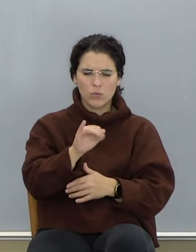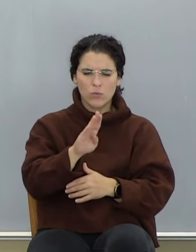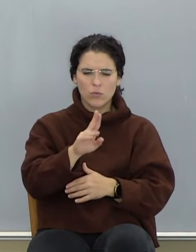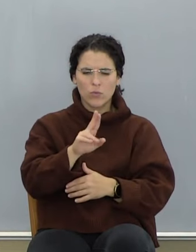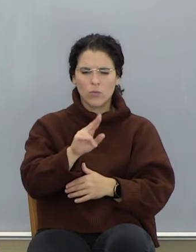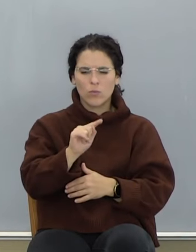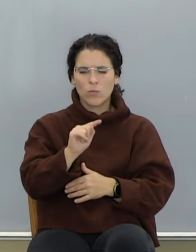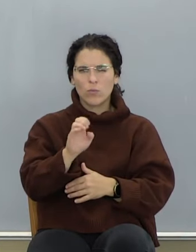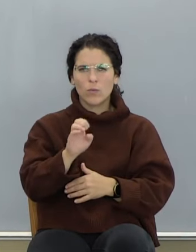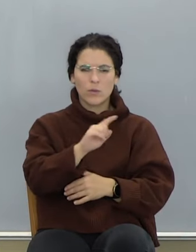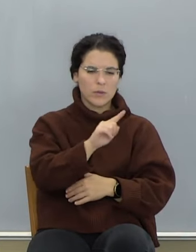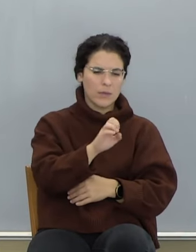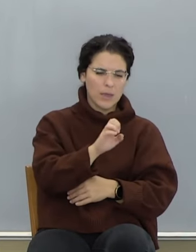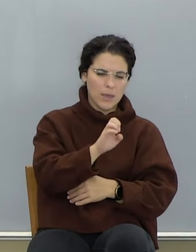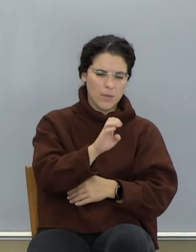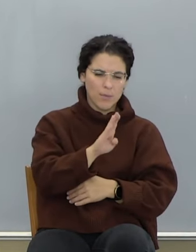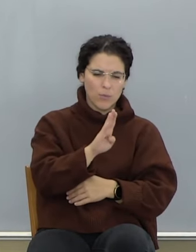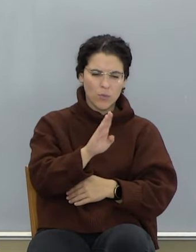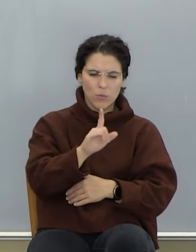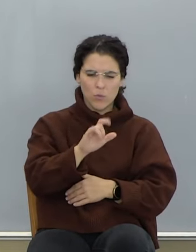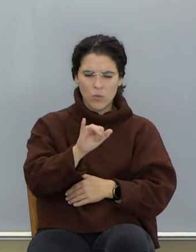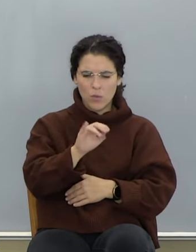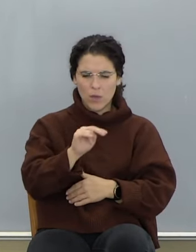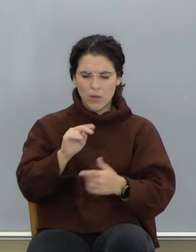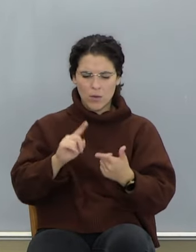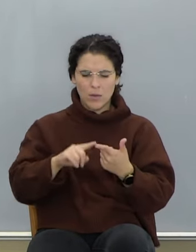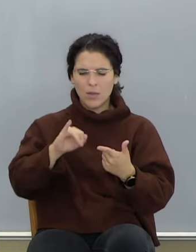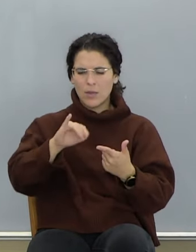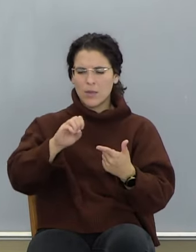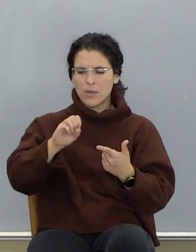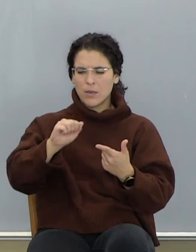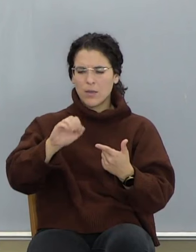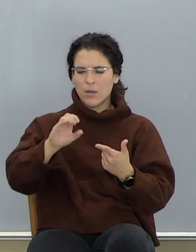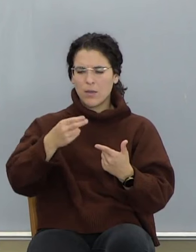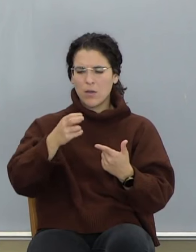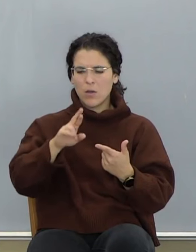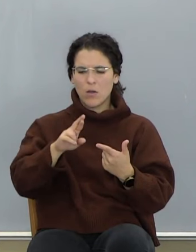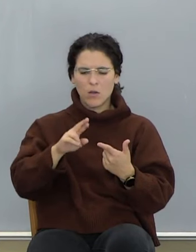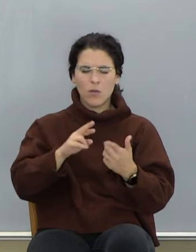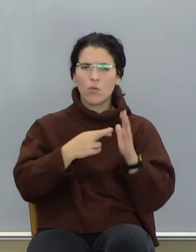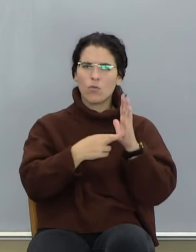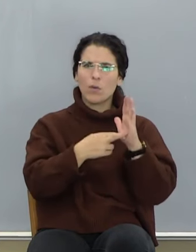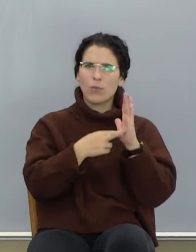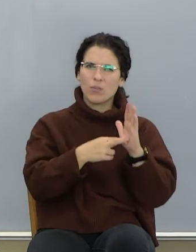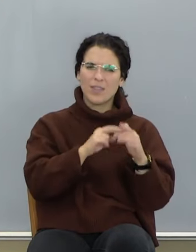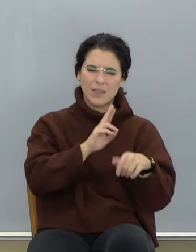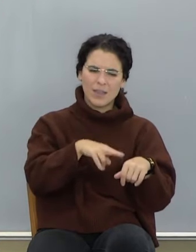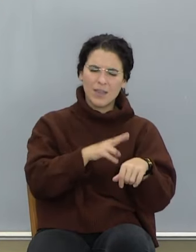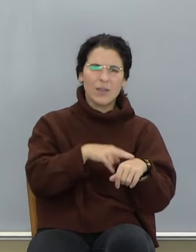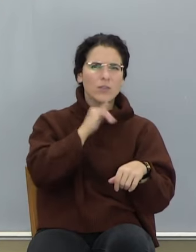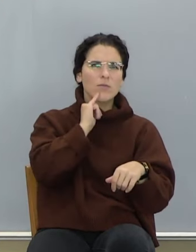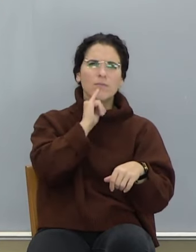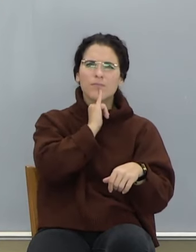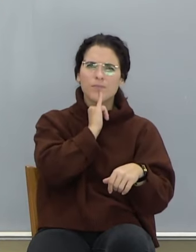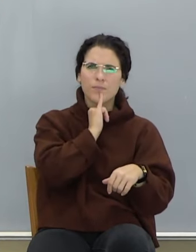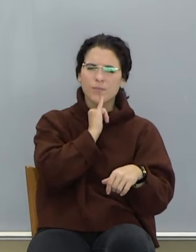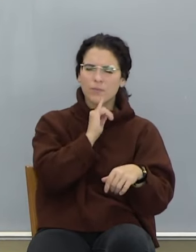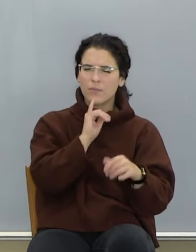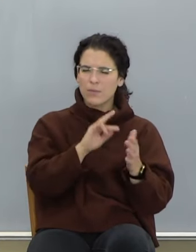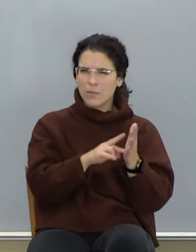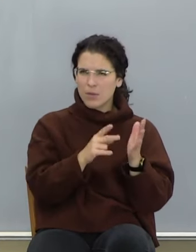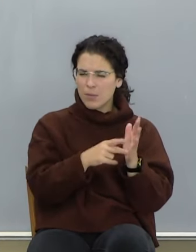know, Zebulun and Issachar, they represent the nation of Israel that